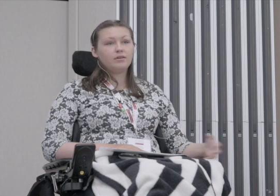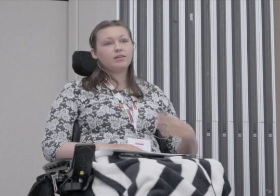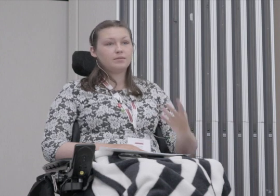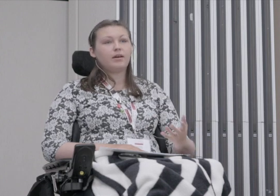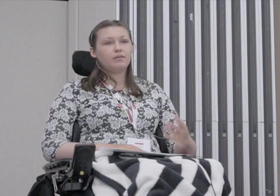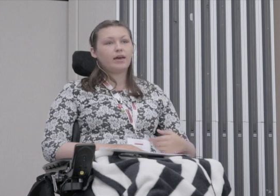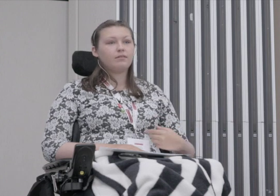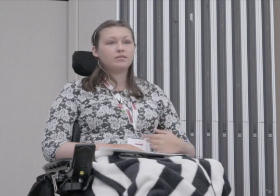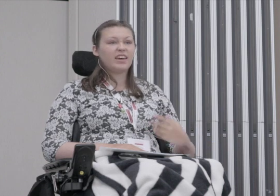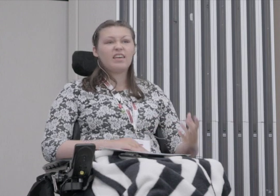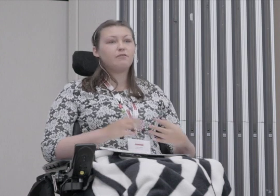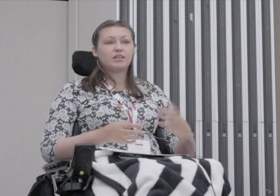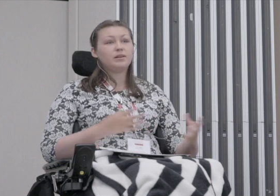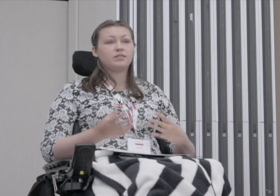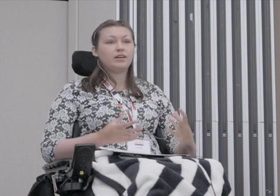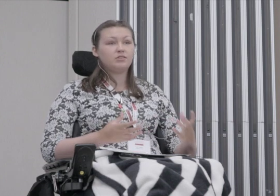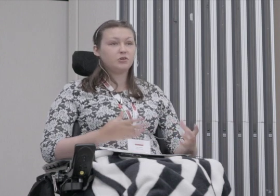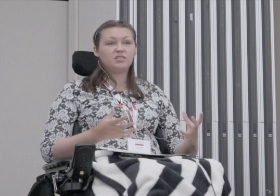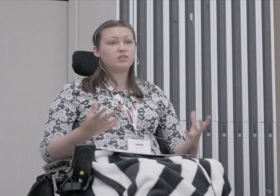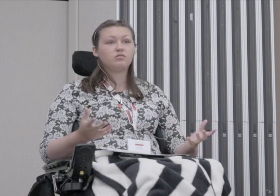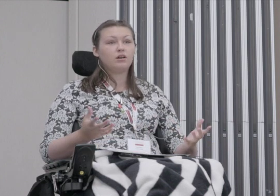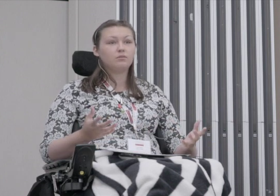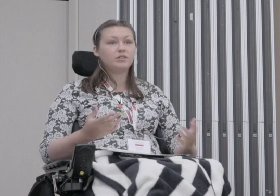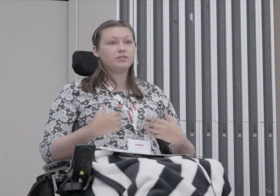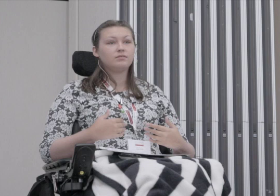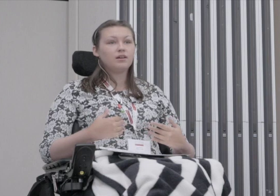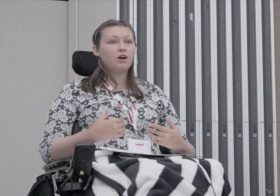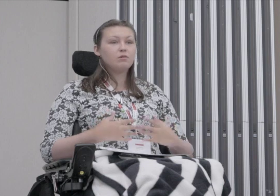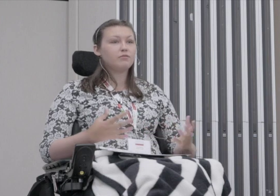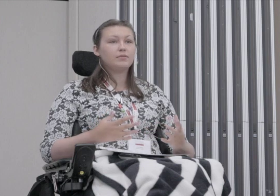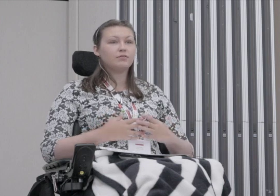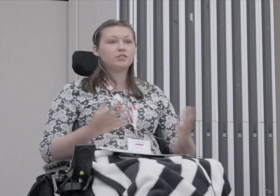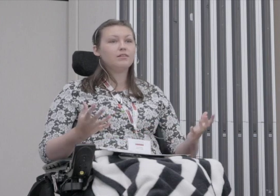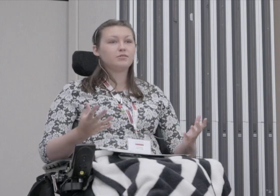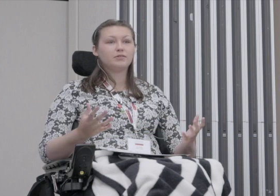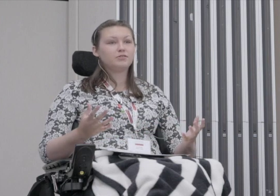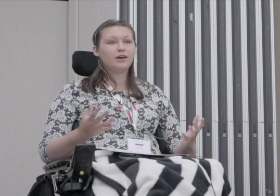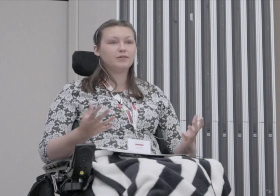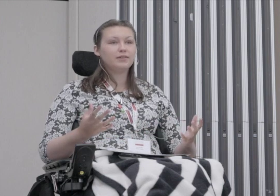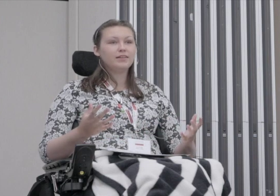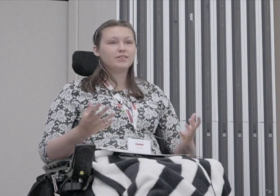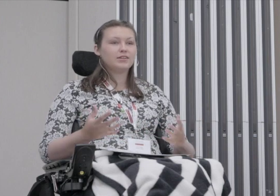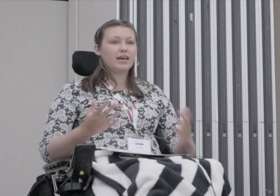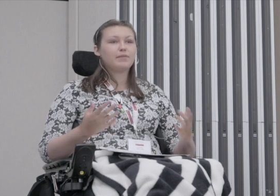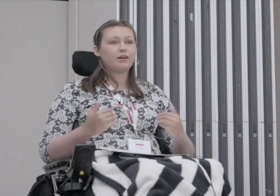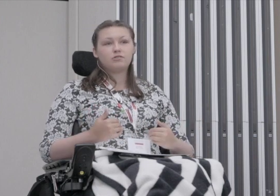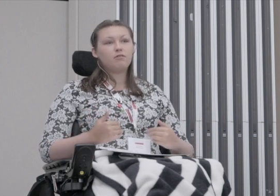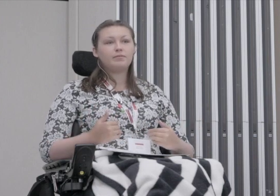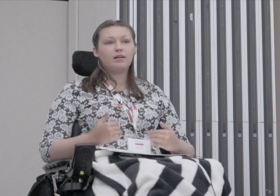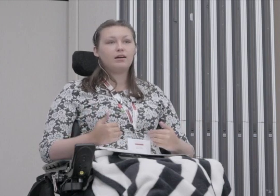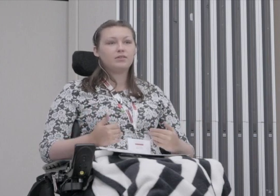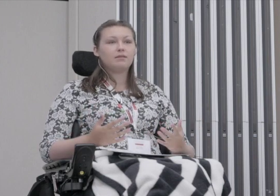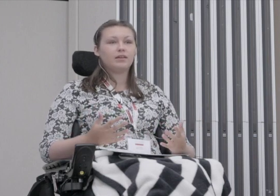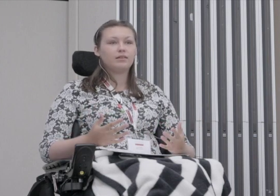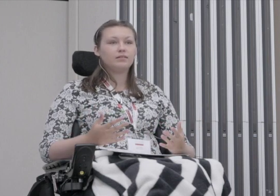employ my own nurses, my own carers, to get that flexibility, choice and control, which is horrible for me. I've got so little control. So to get back control